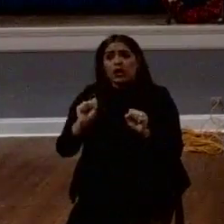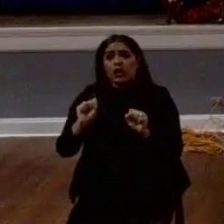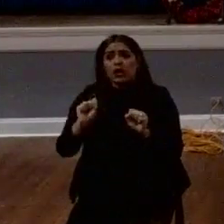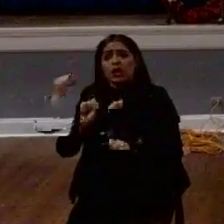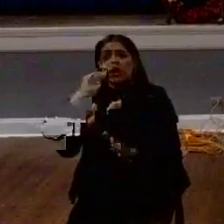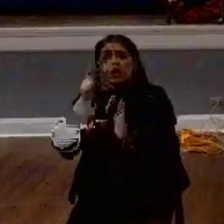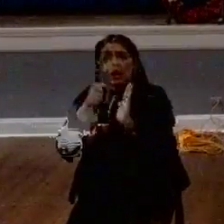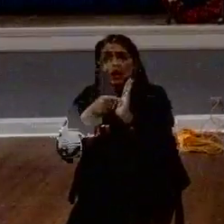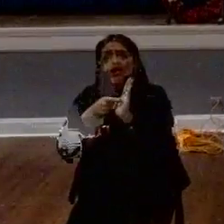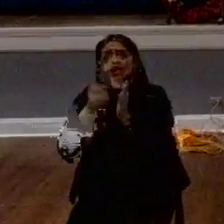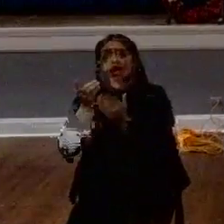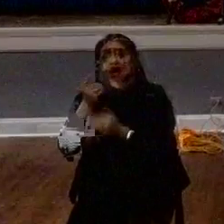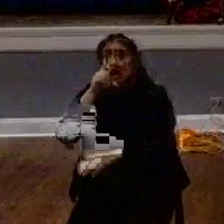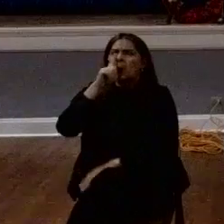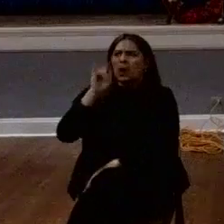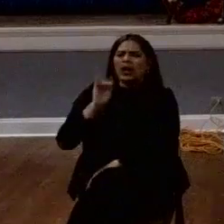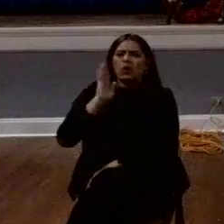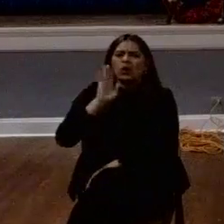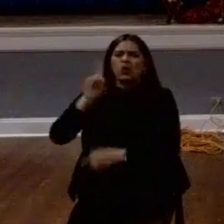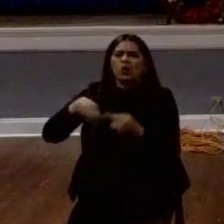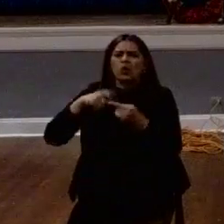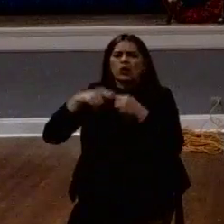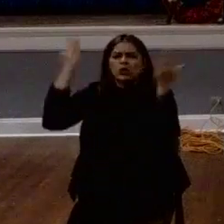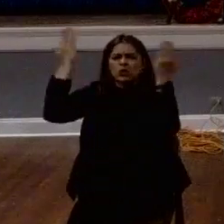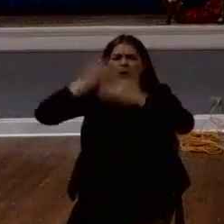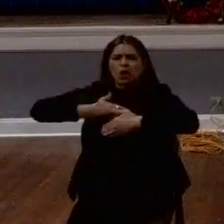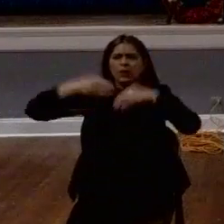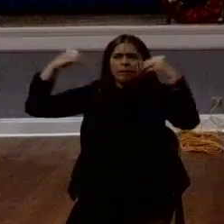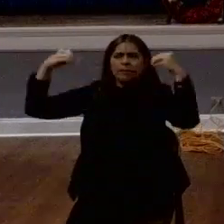with some of the lighting, showing what it would look like at night in some of the areas.